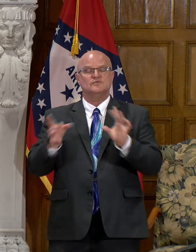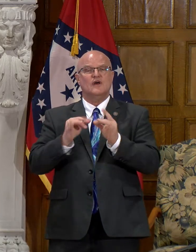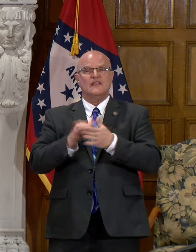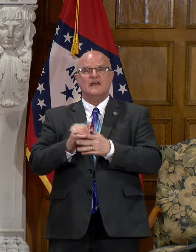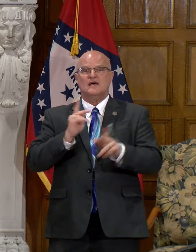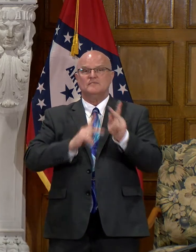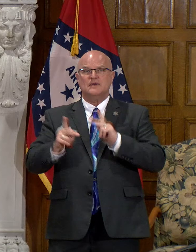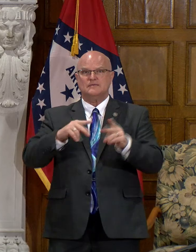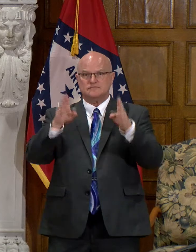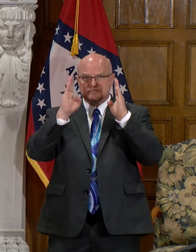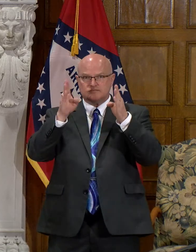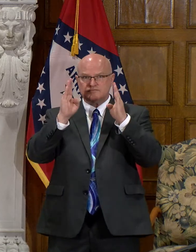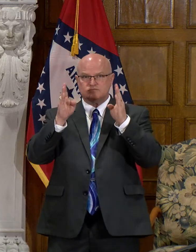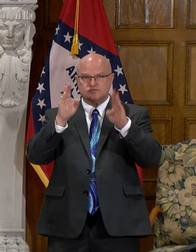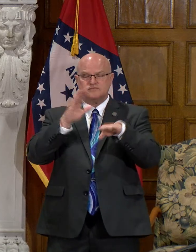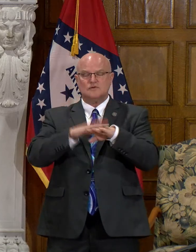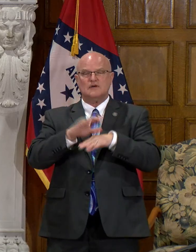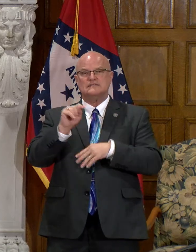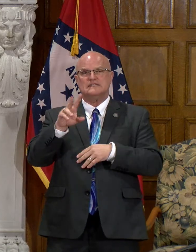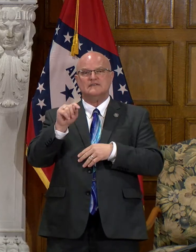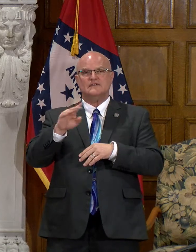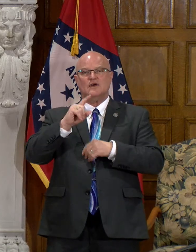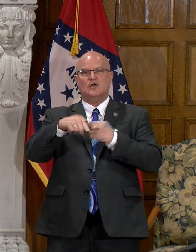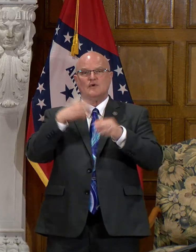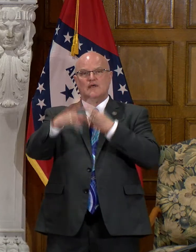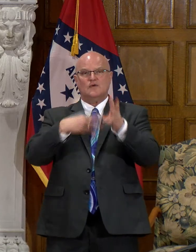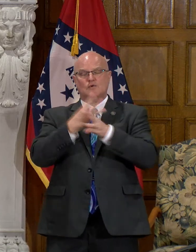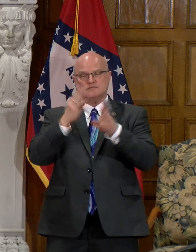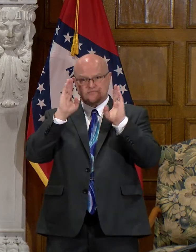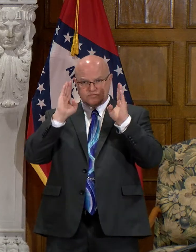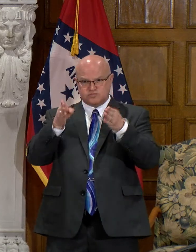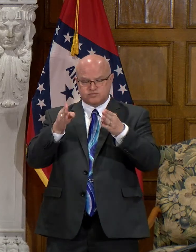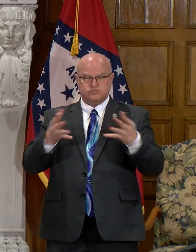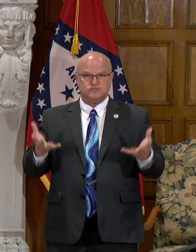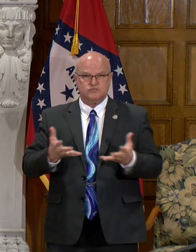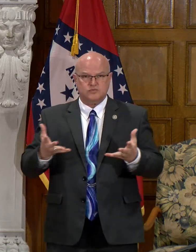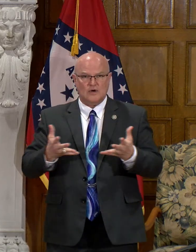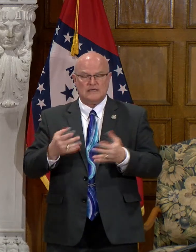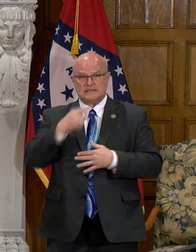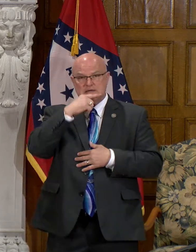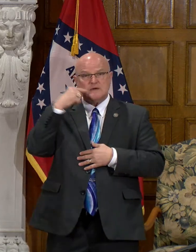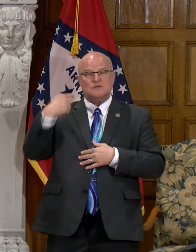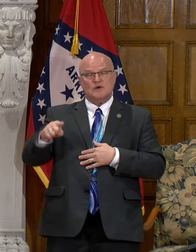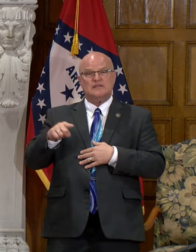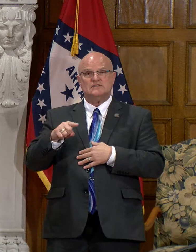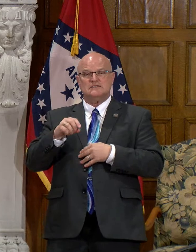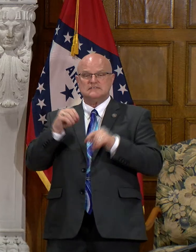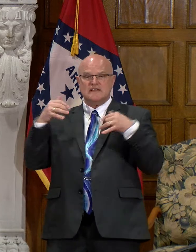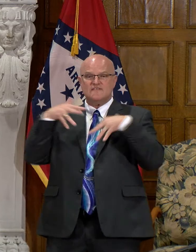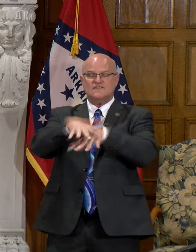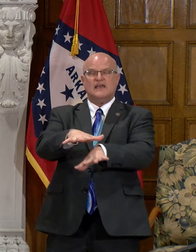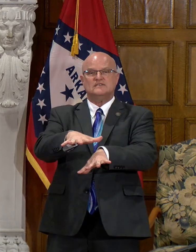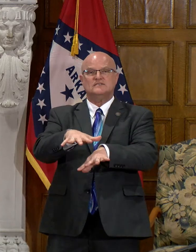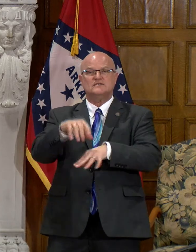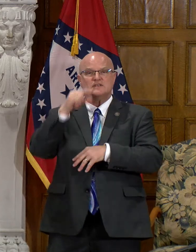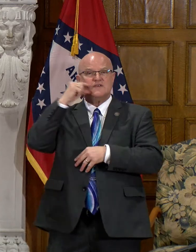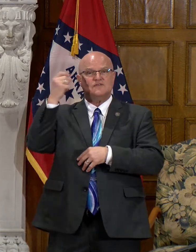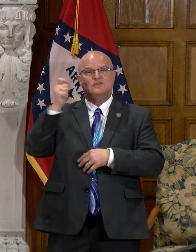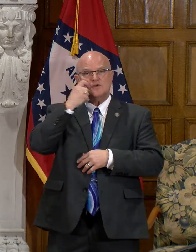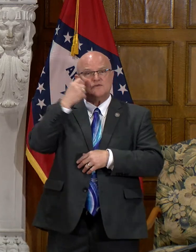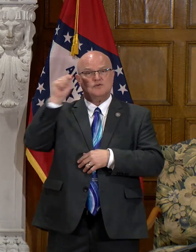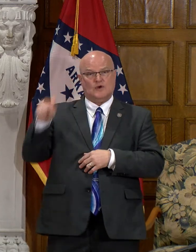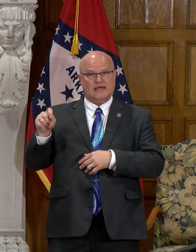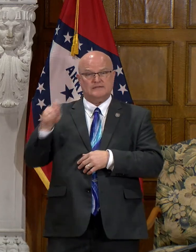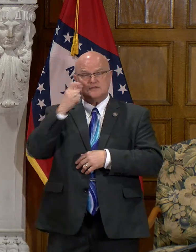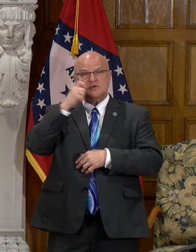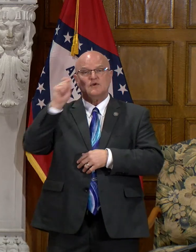storyline that everyone is following across the globe, and that is Russia's invasion of Ukraine. And